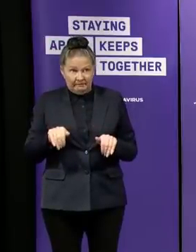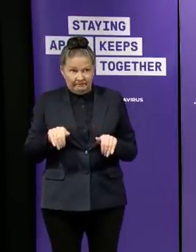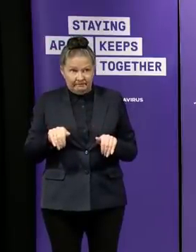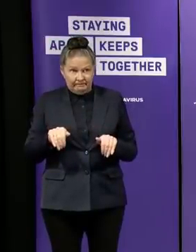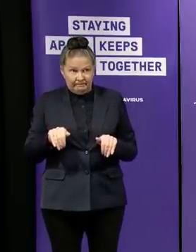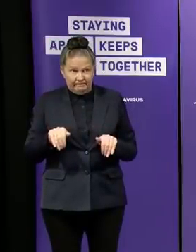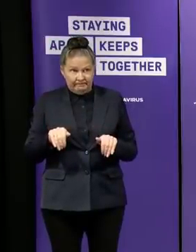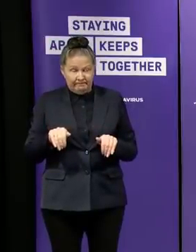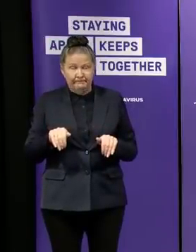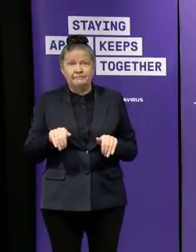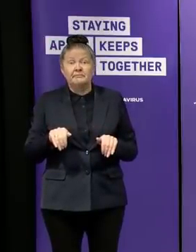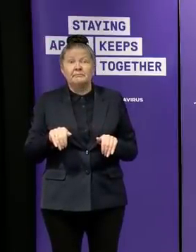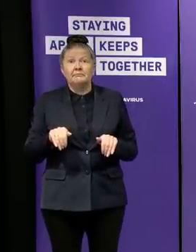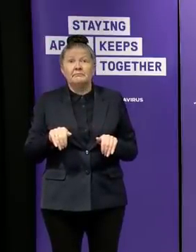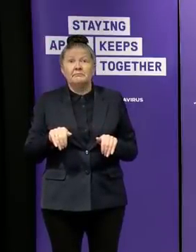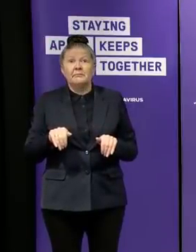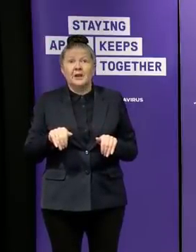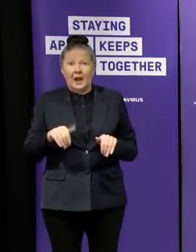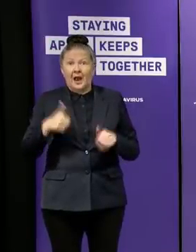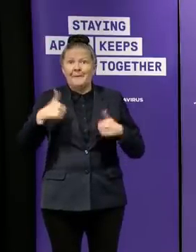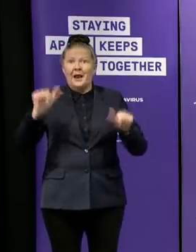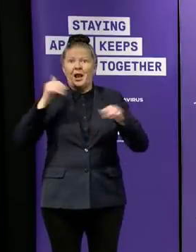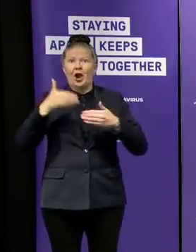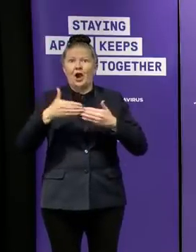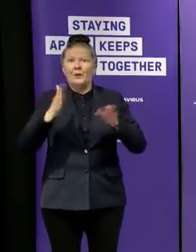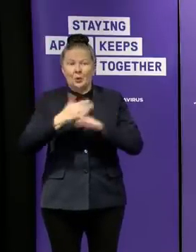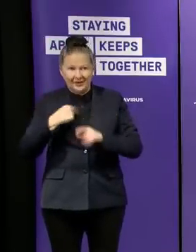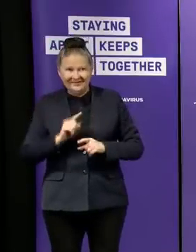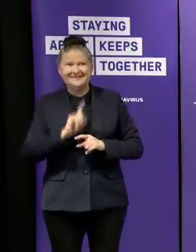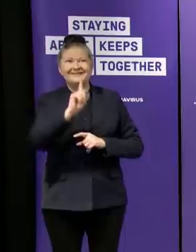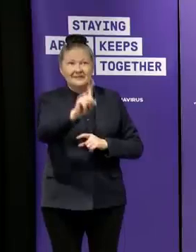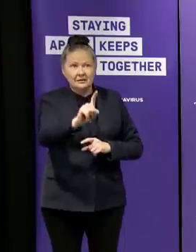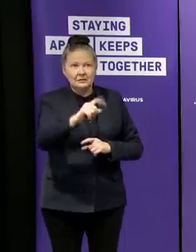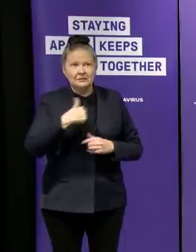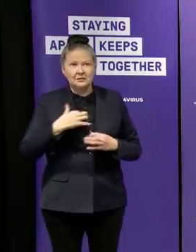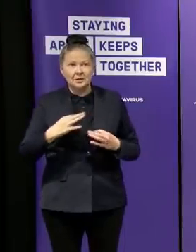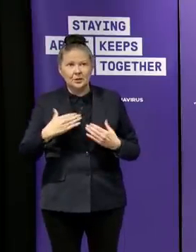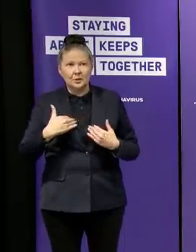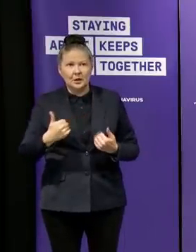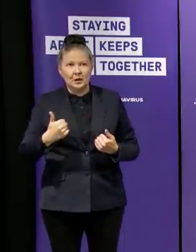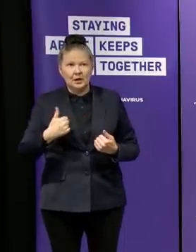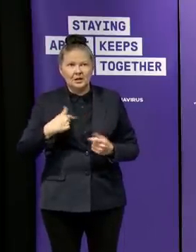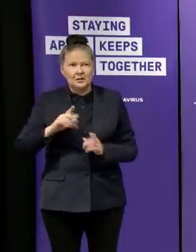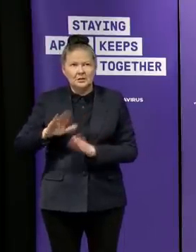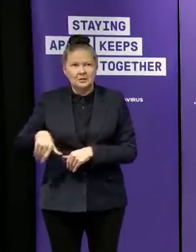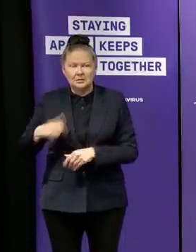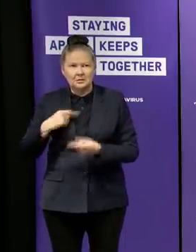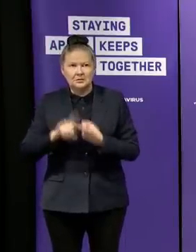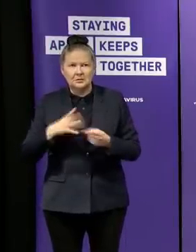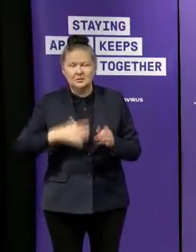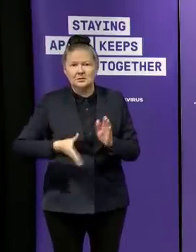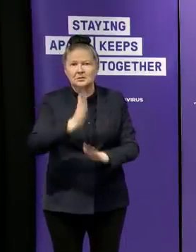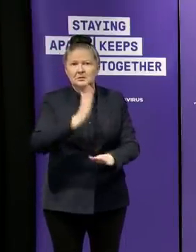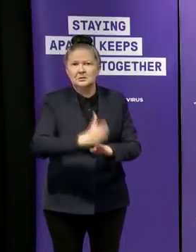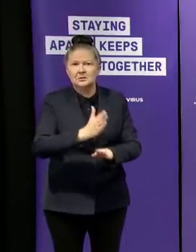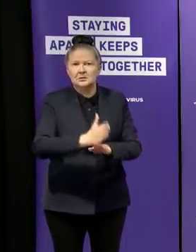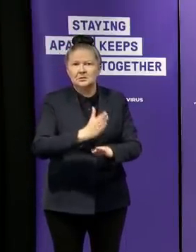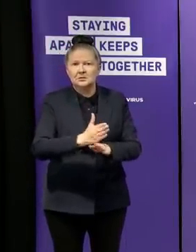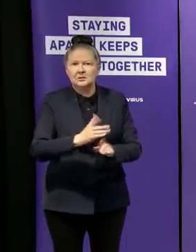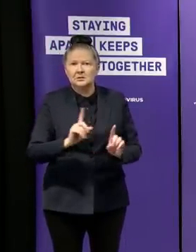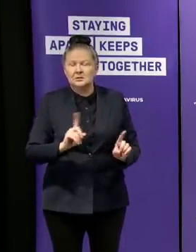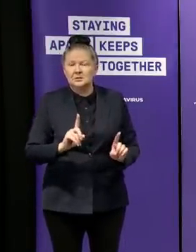will stay at home if they feel unwell? Well, in high risk industries, the fact that we're in there testing people